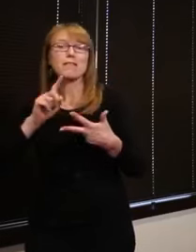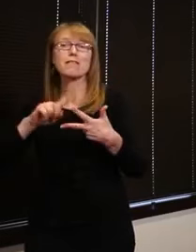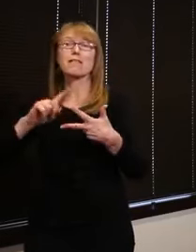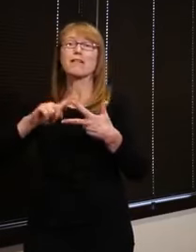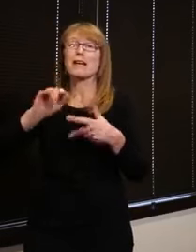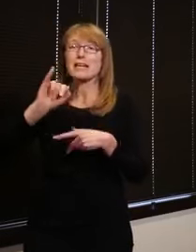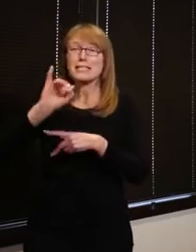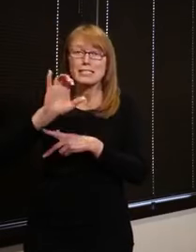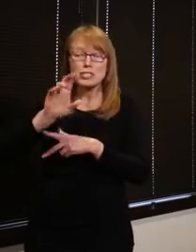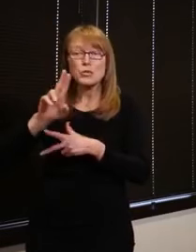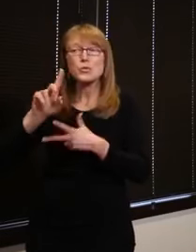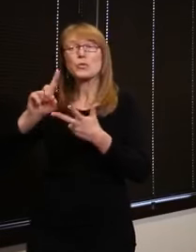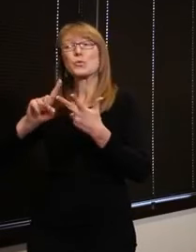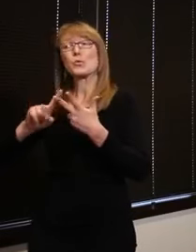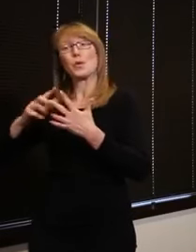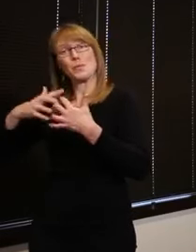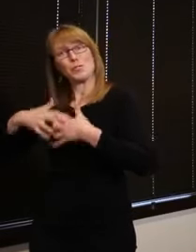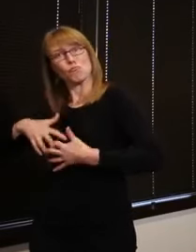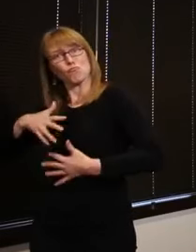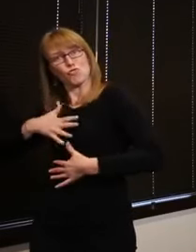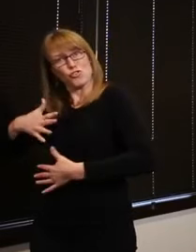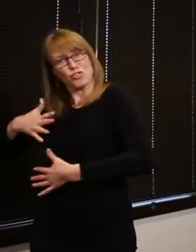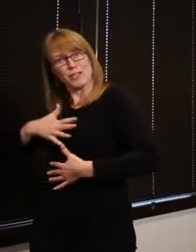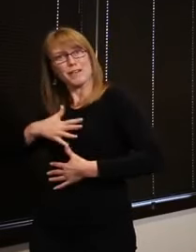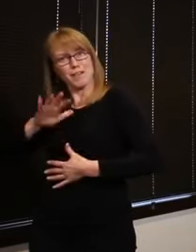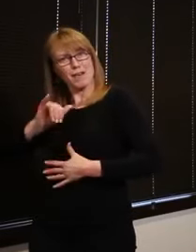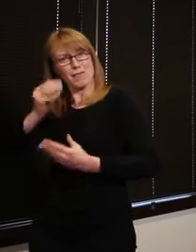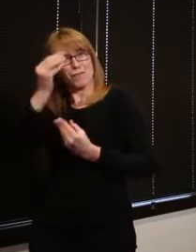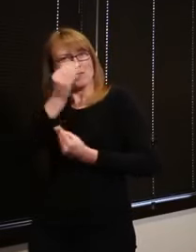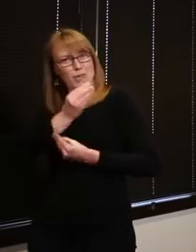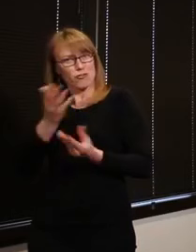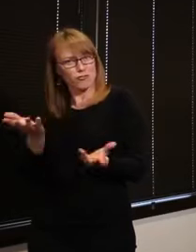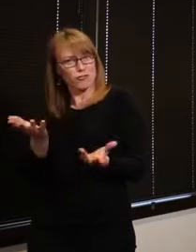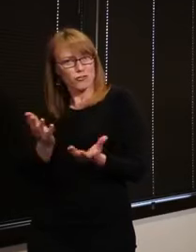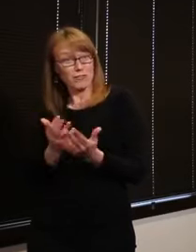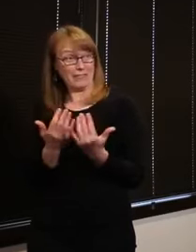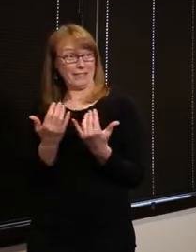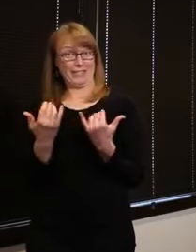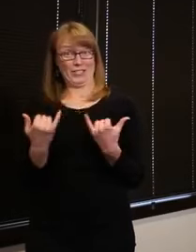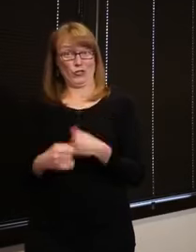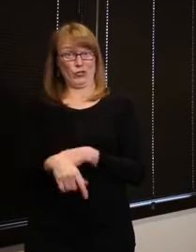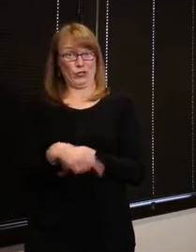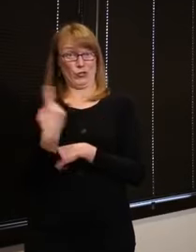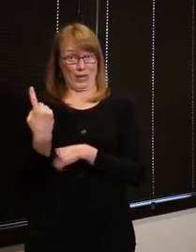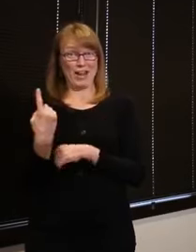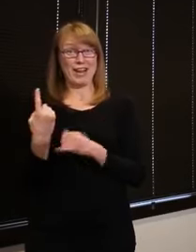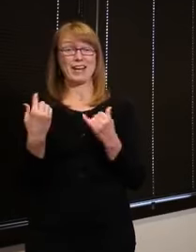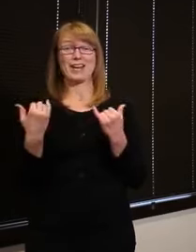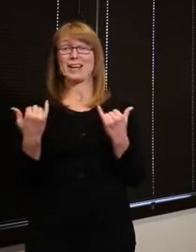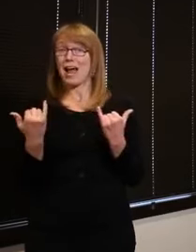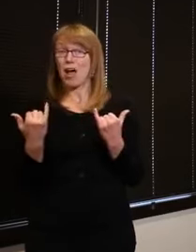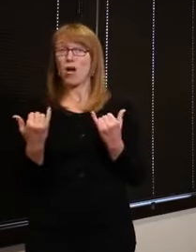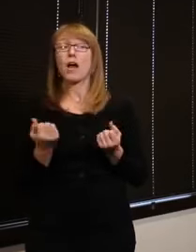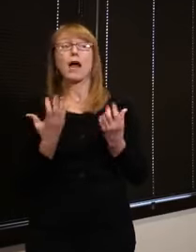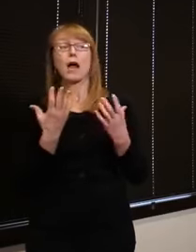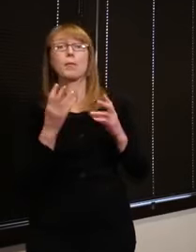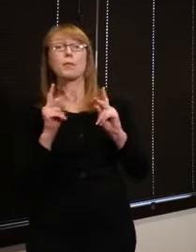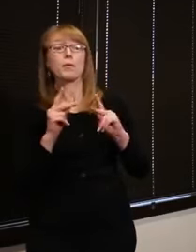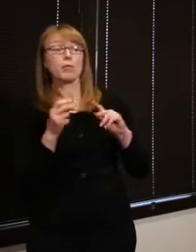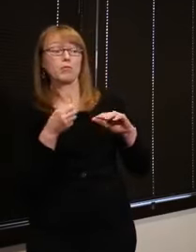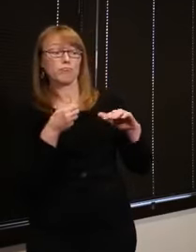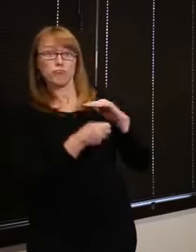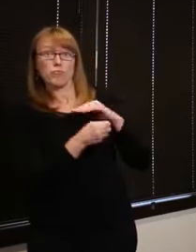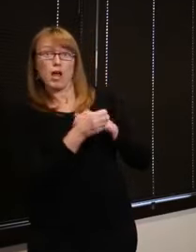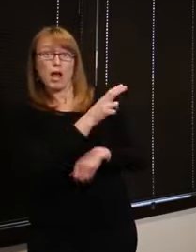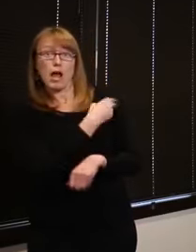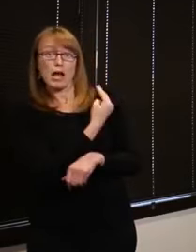Now, as you can see, today's COVID numbers continue that trend. We've had 707 hospitalizations today, which is